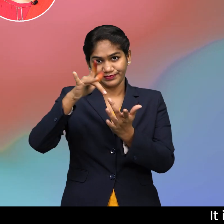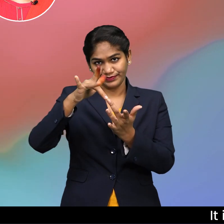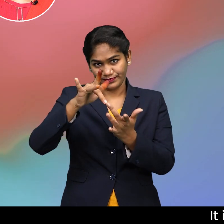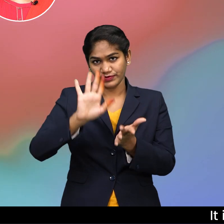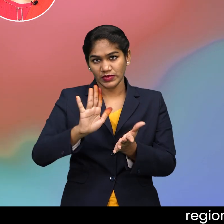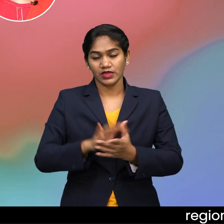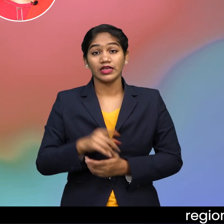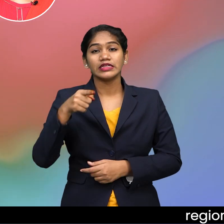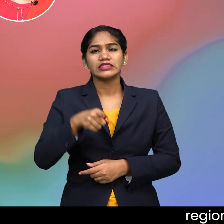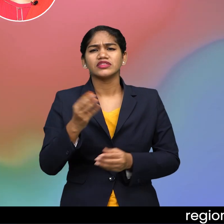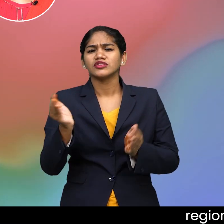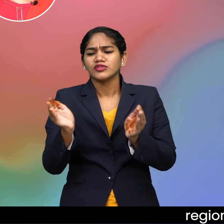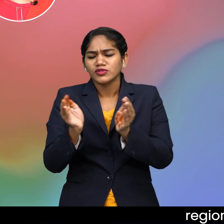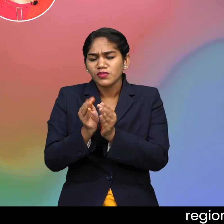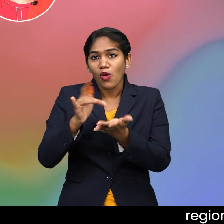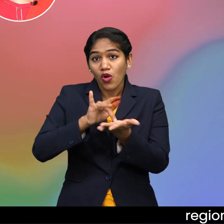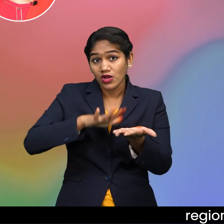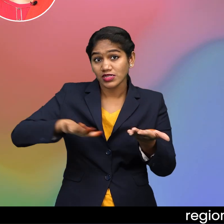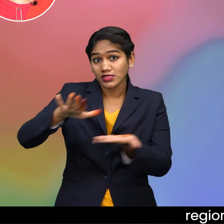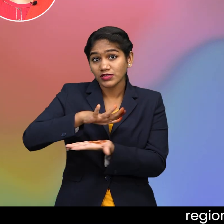It is a small region of the brain